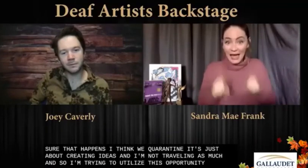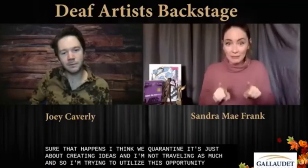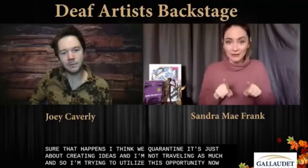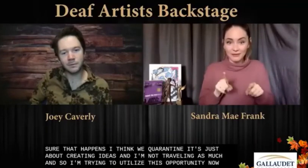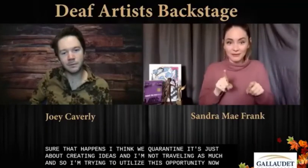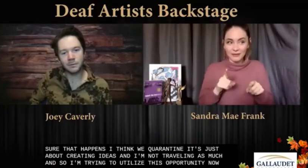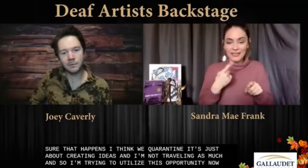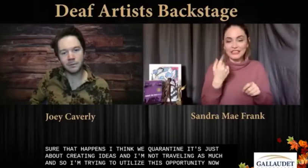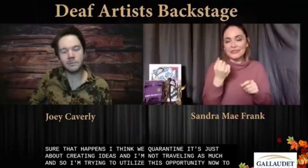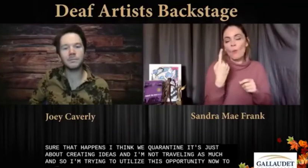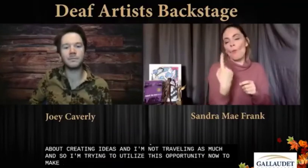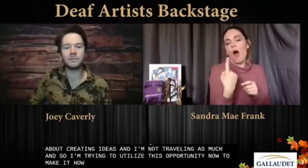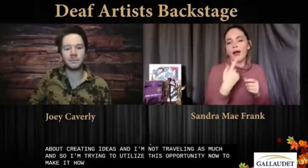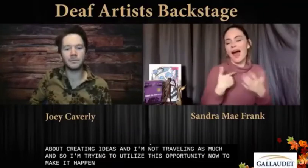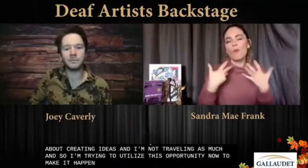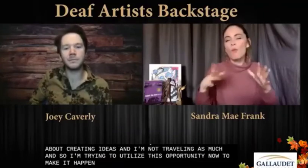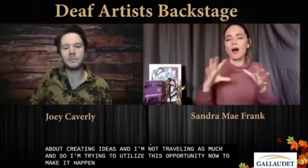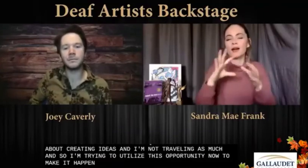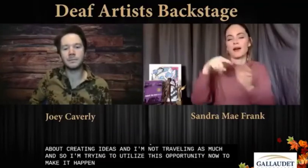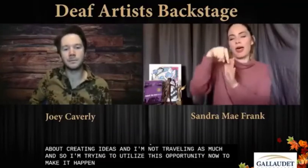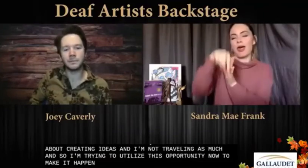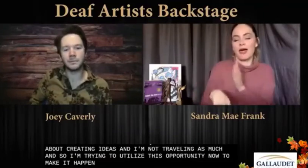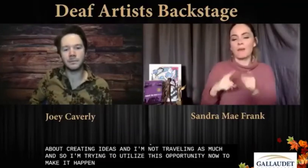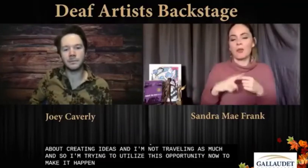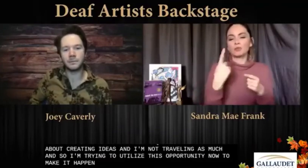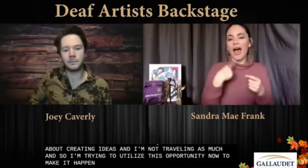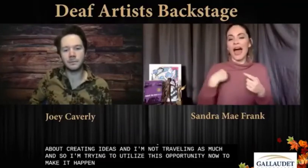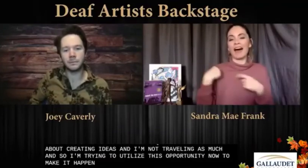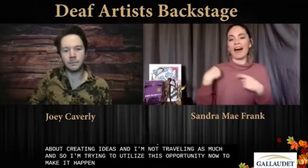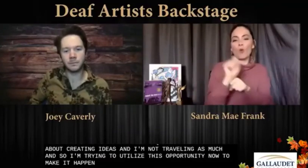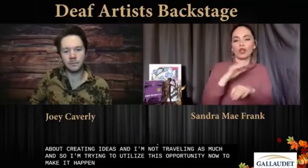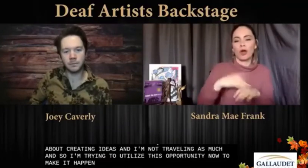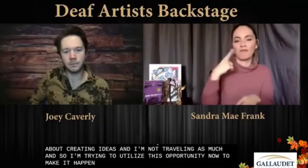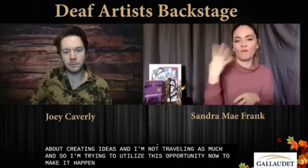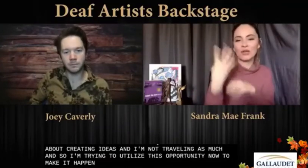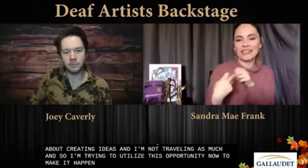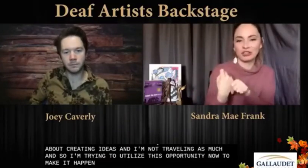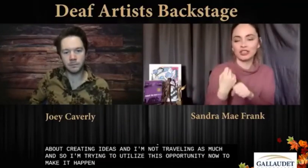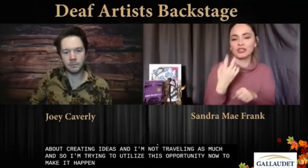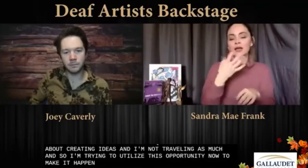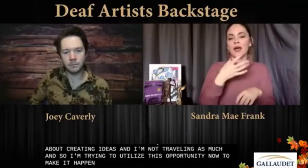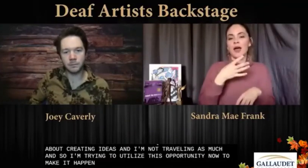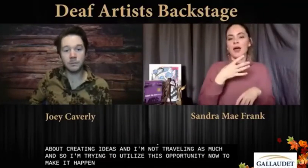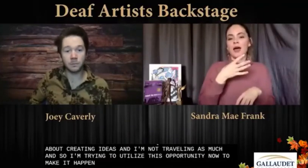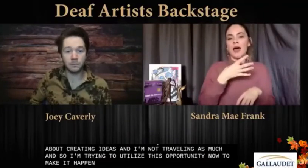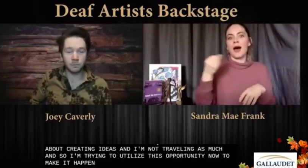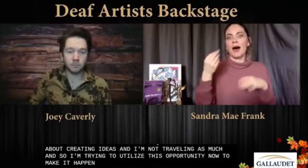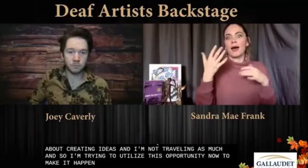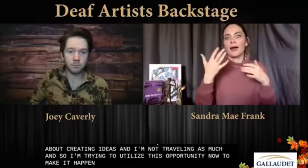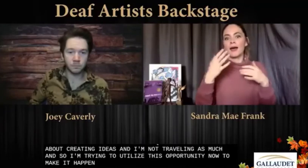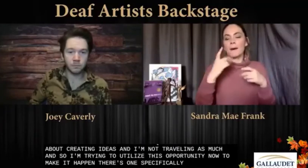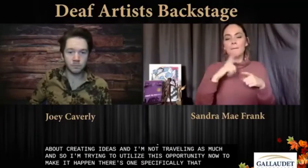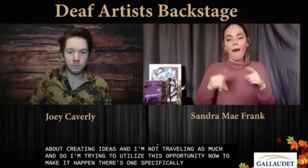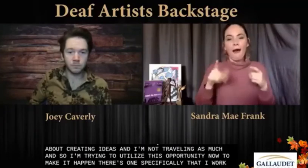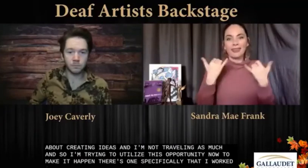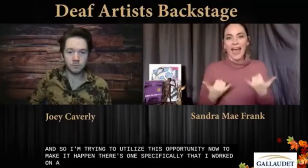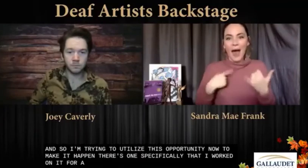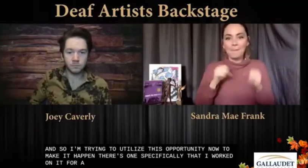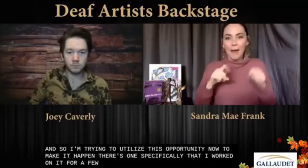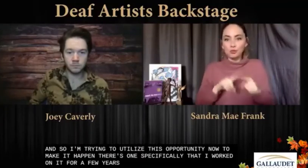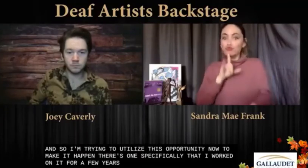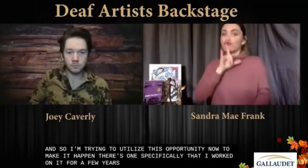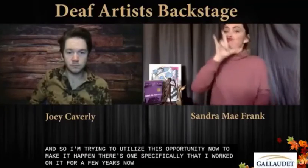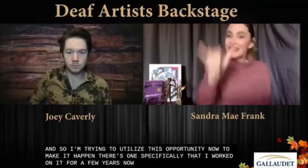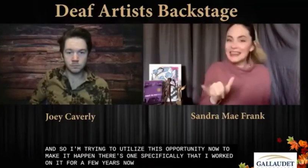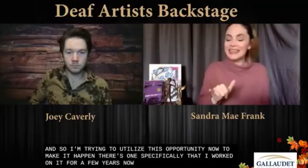now to make it happen i've worked there's one specifically that i've worked for a few